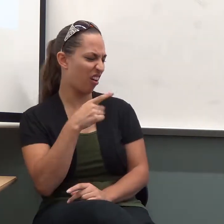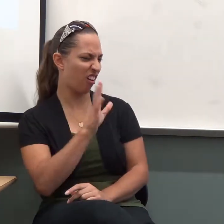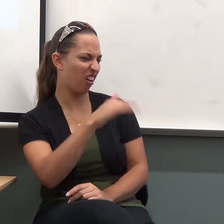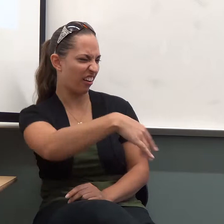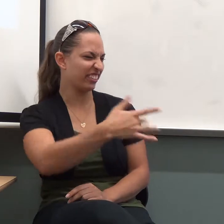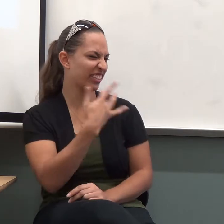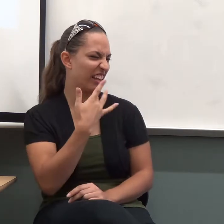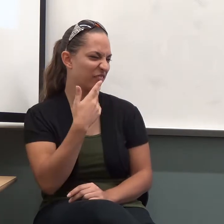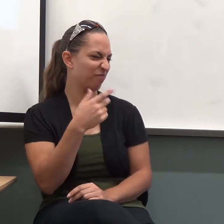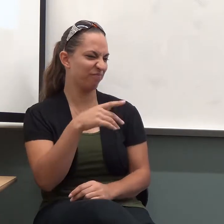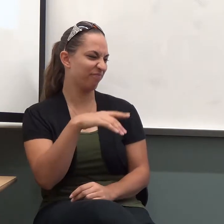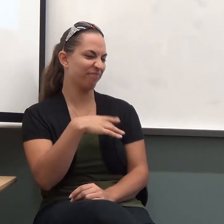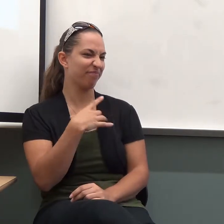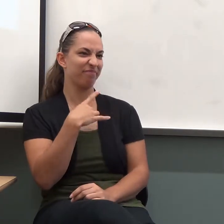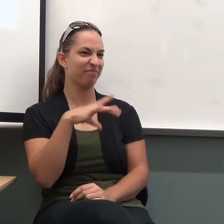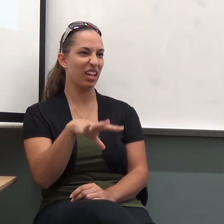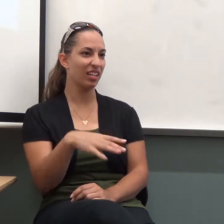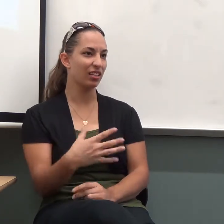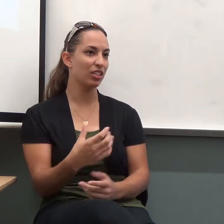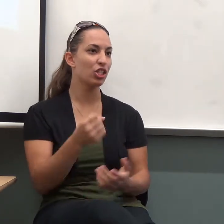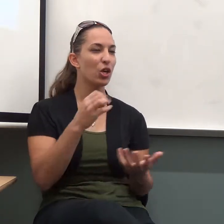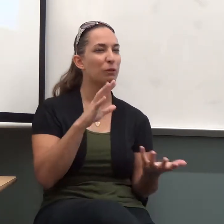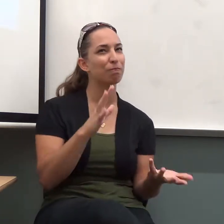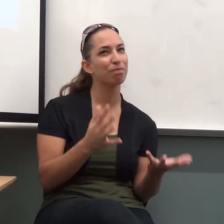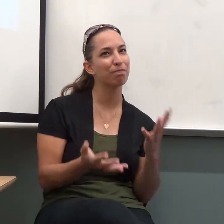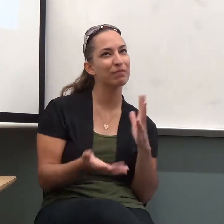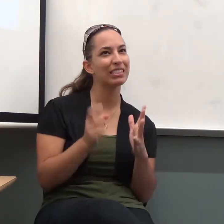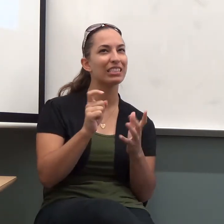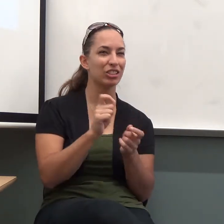fan, so we gotta change the They give sentence. a lot of